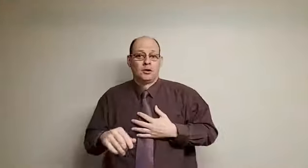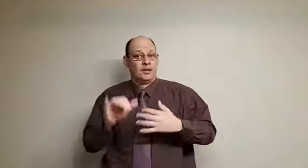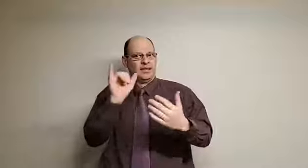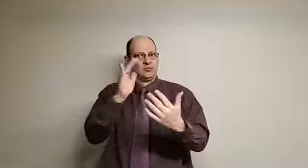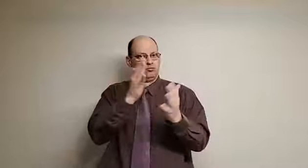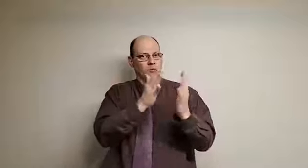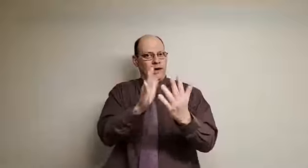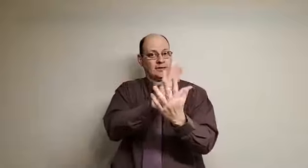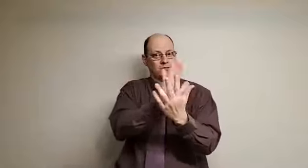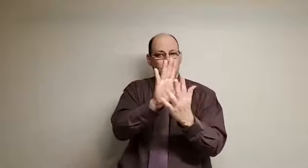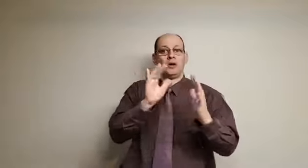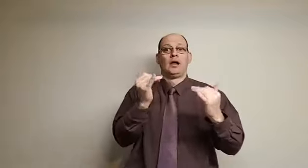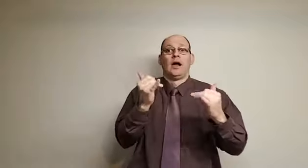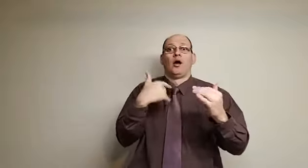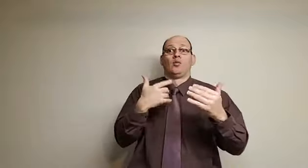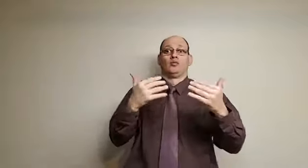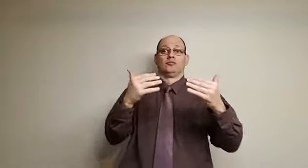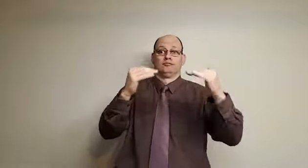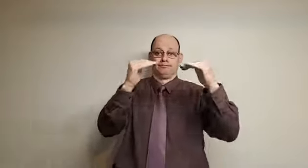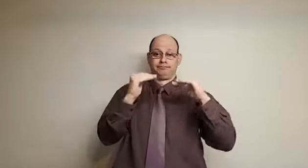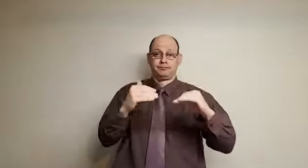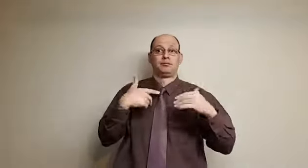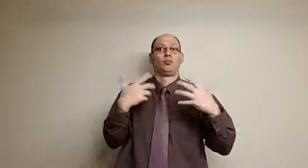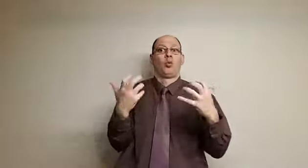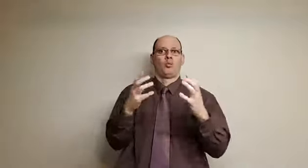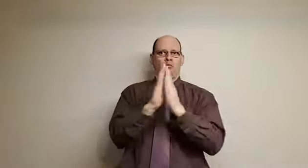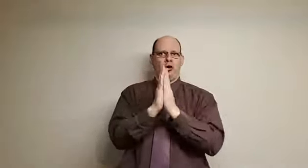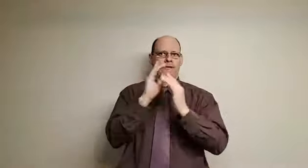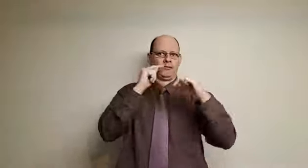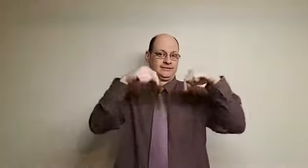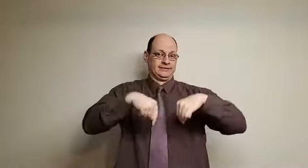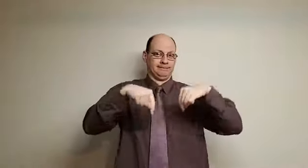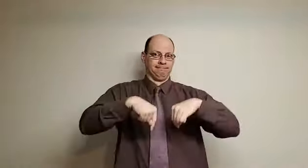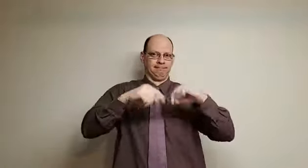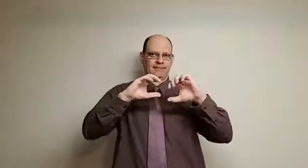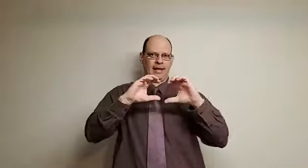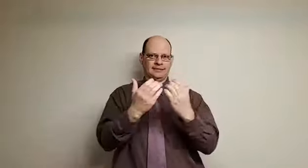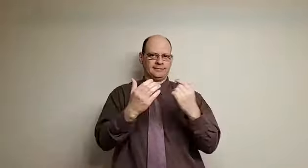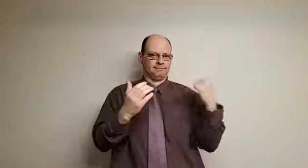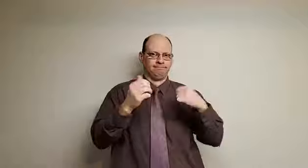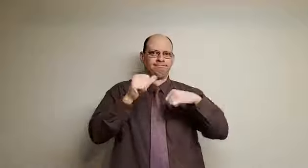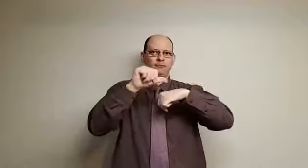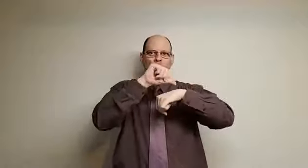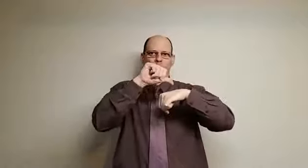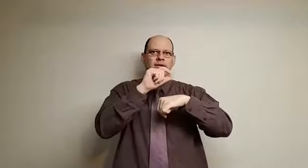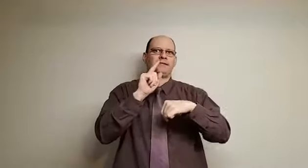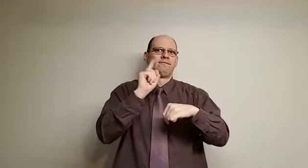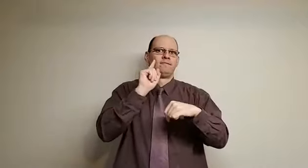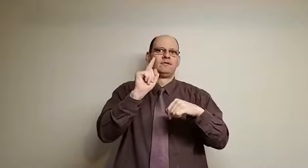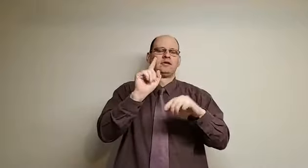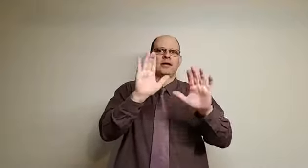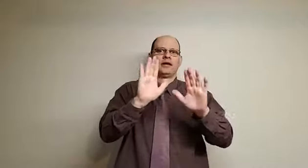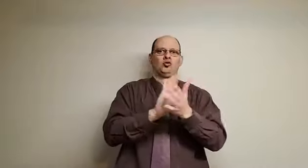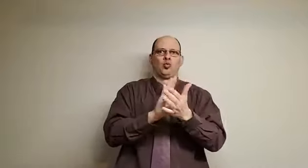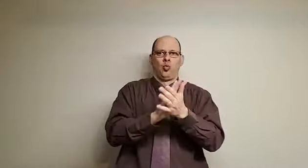together for his his you know his anointing for his kingdom and this class asks that you